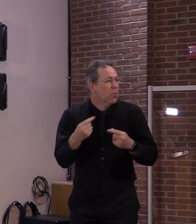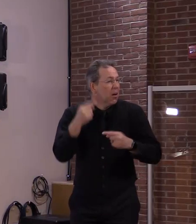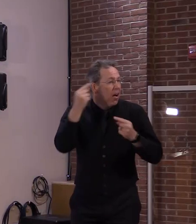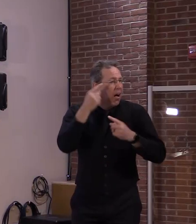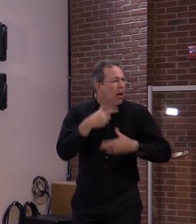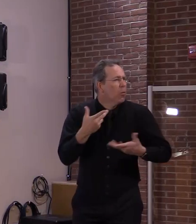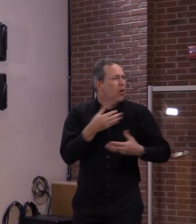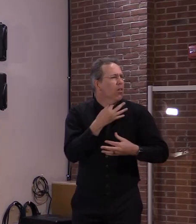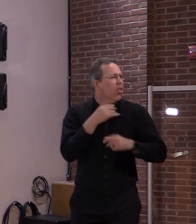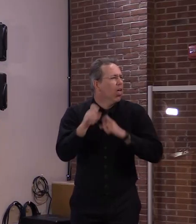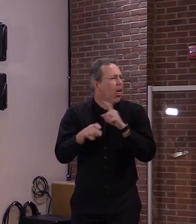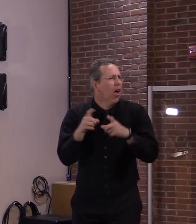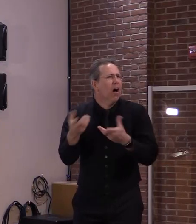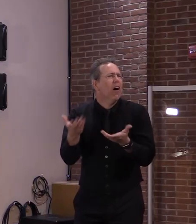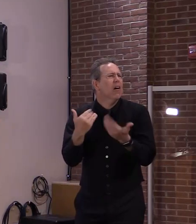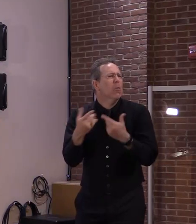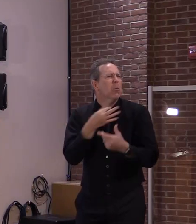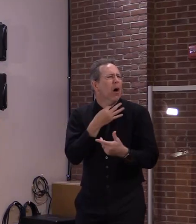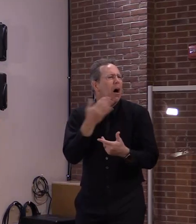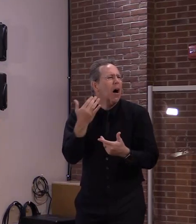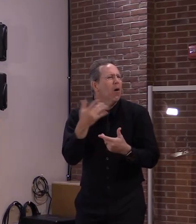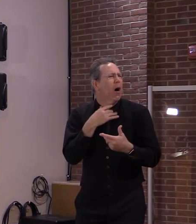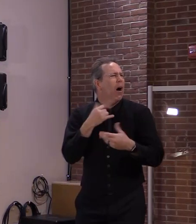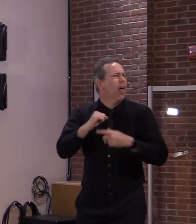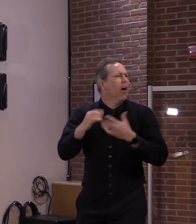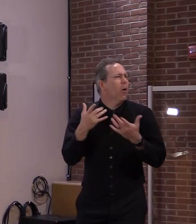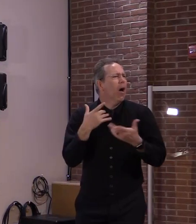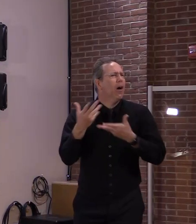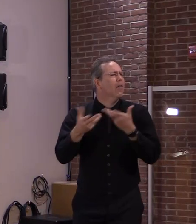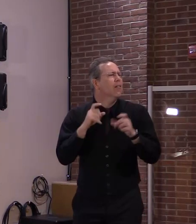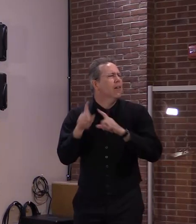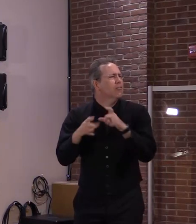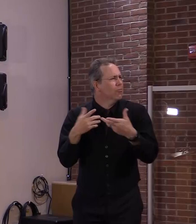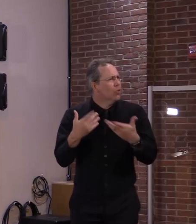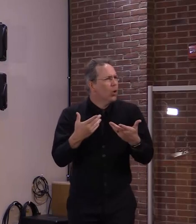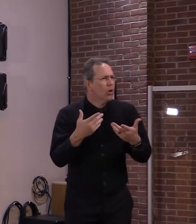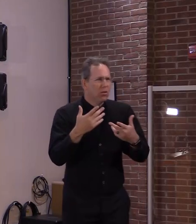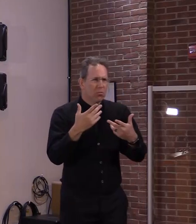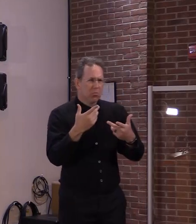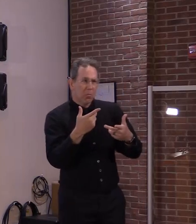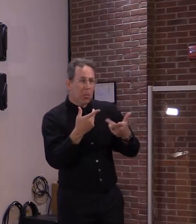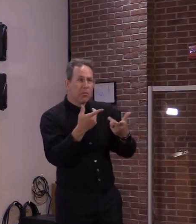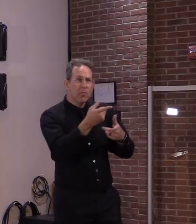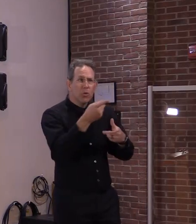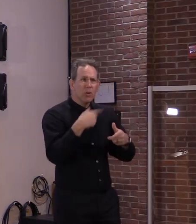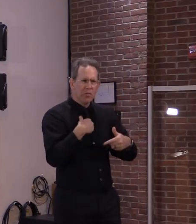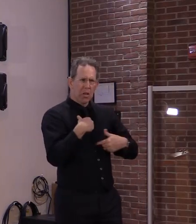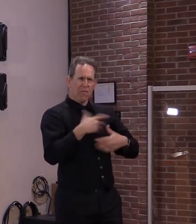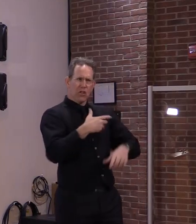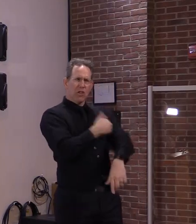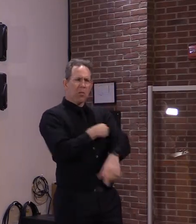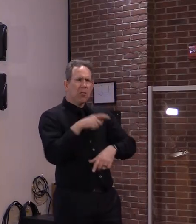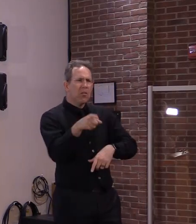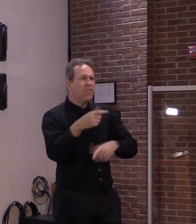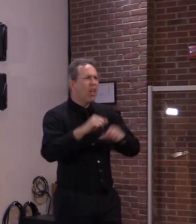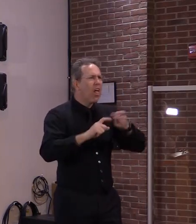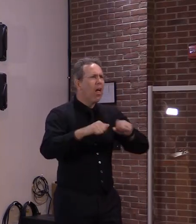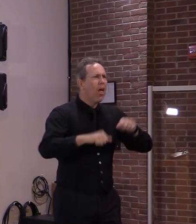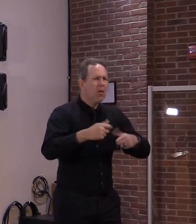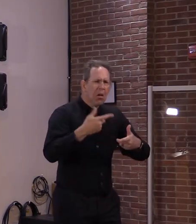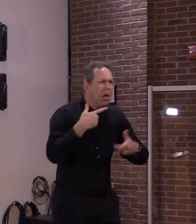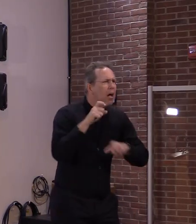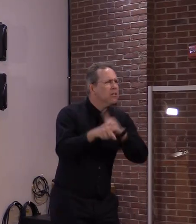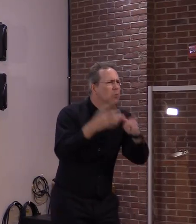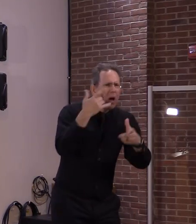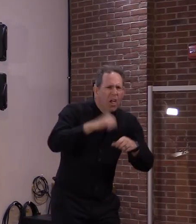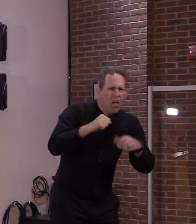people. And just getting an understanding of the concerns, the potential questions, the issues that